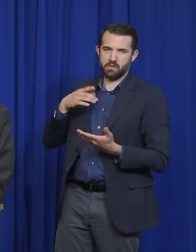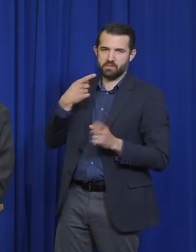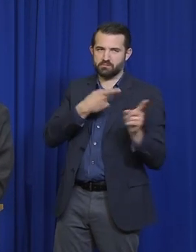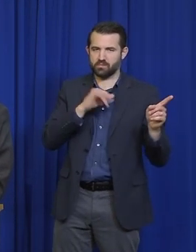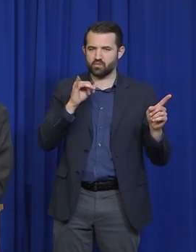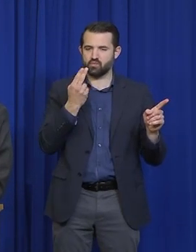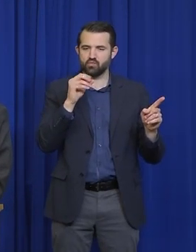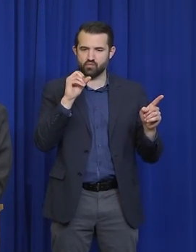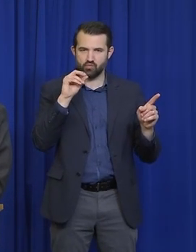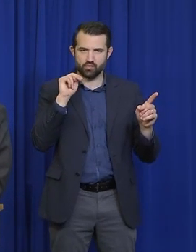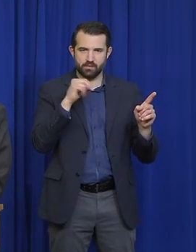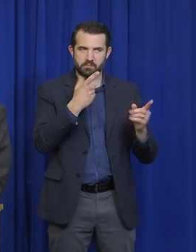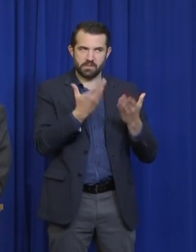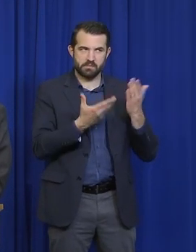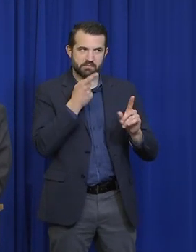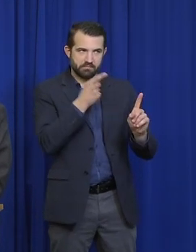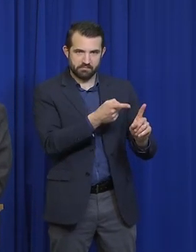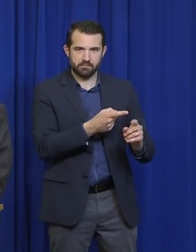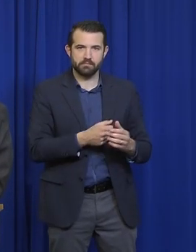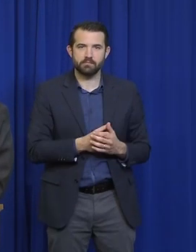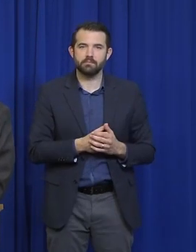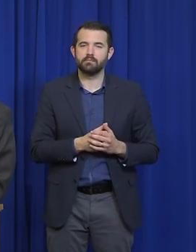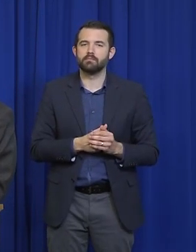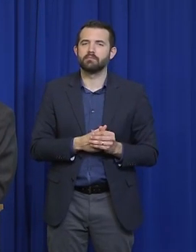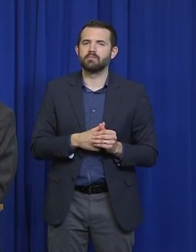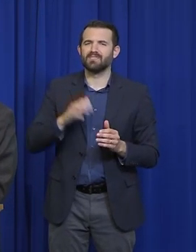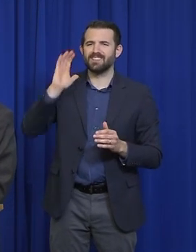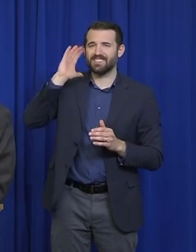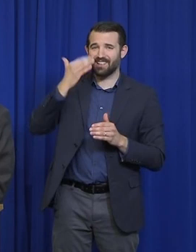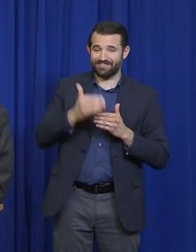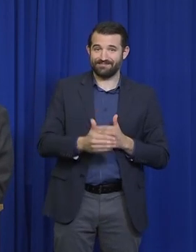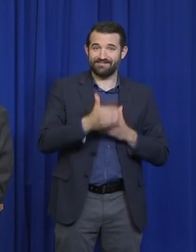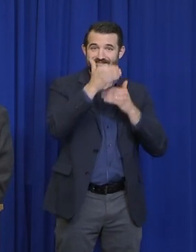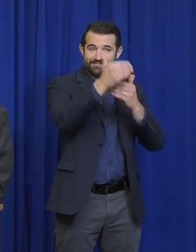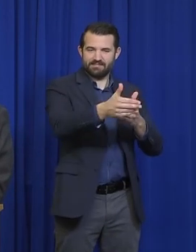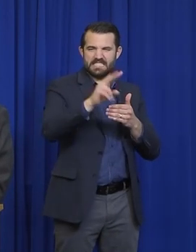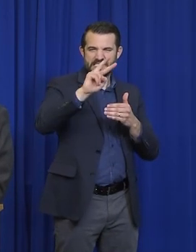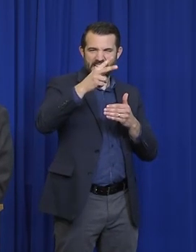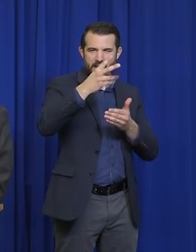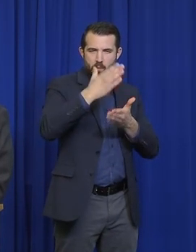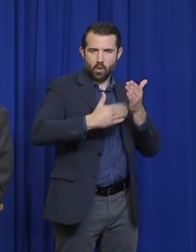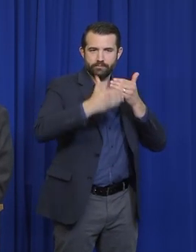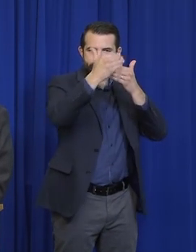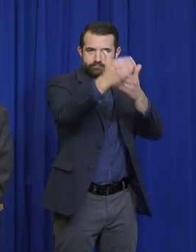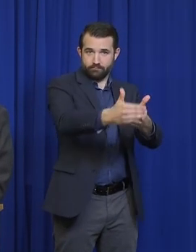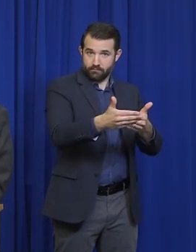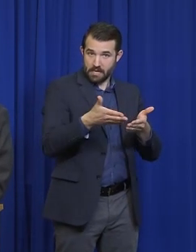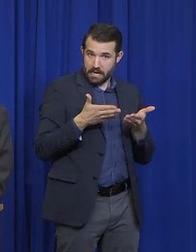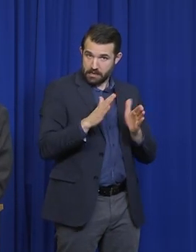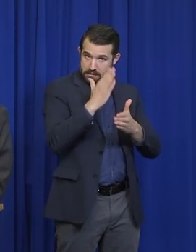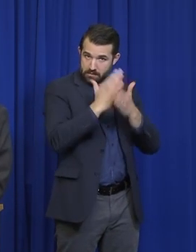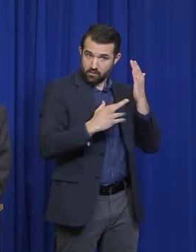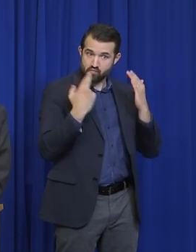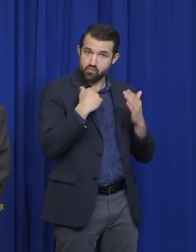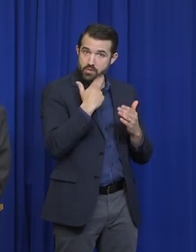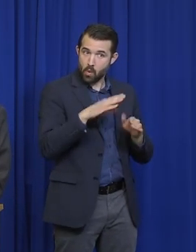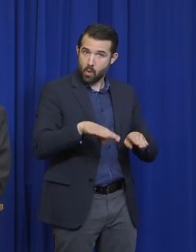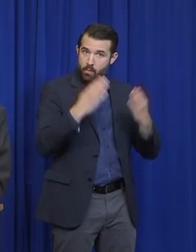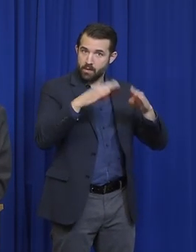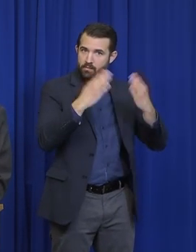seems like the stage 2 opening would allow for restaurants potentially to reopen but then stage